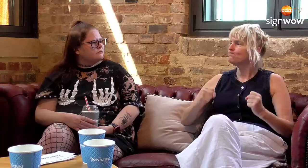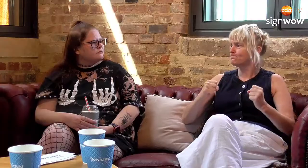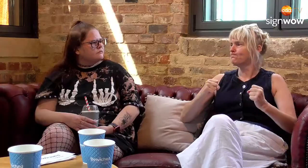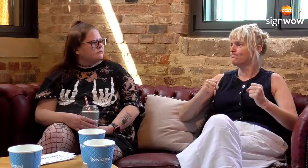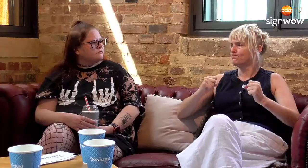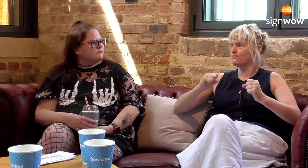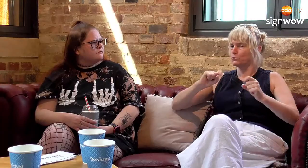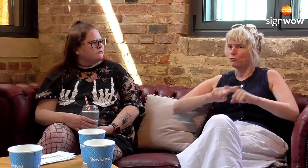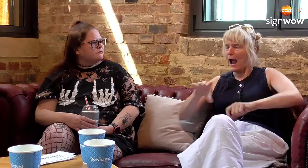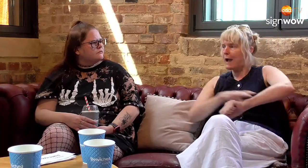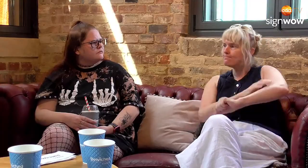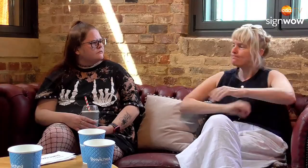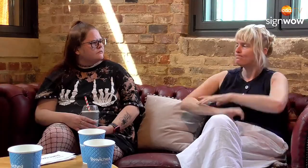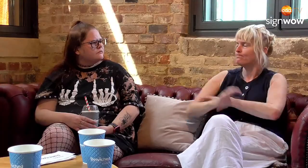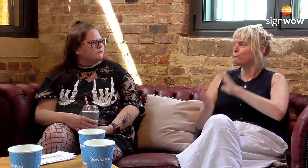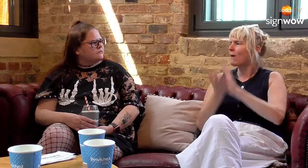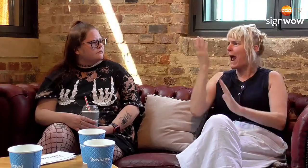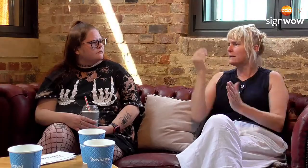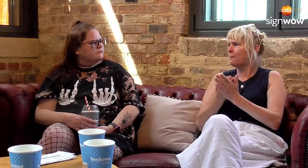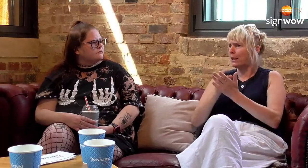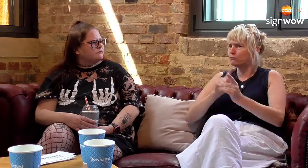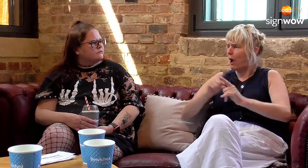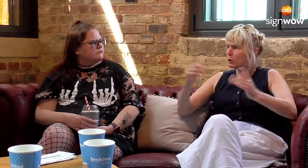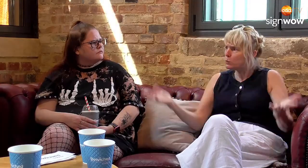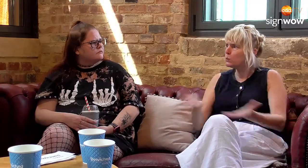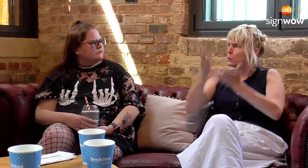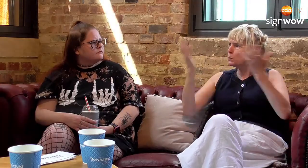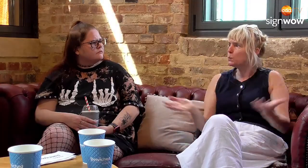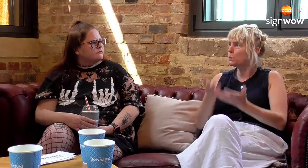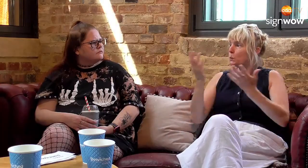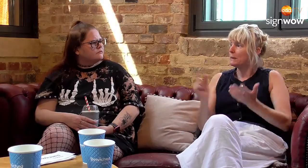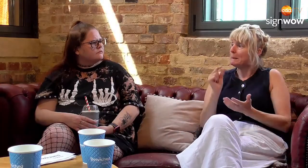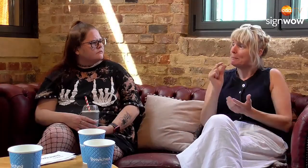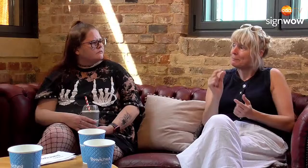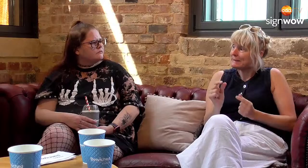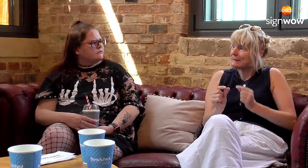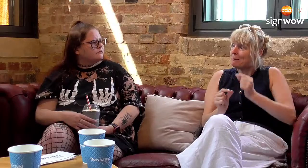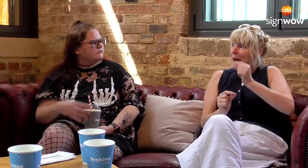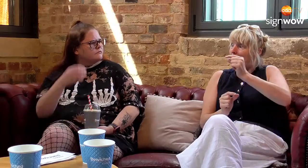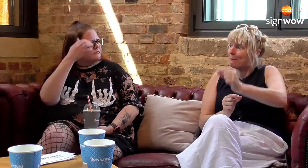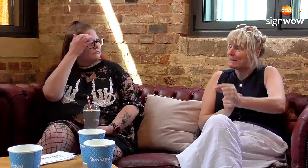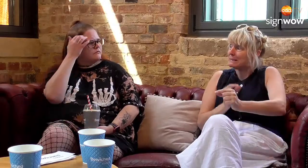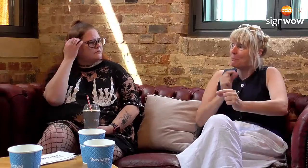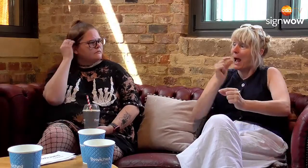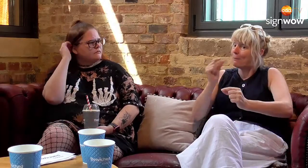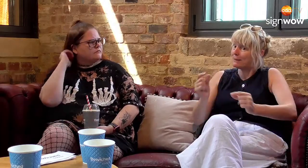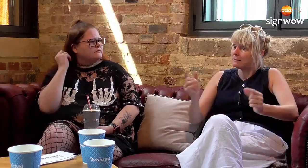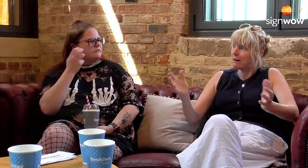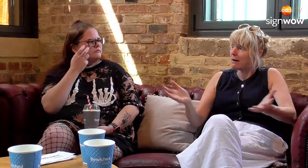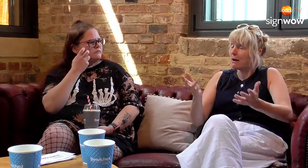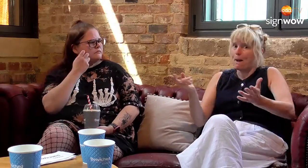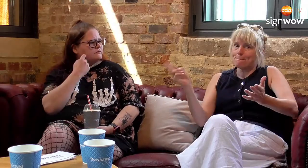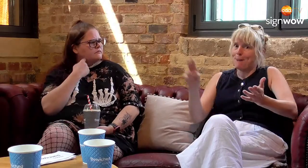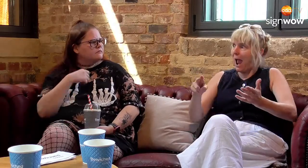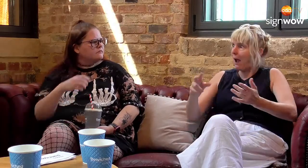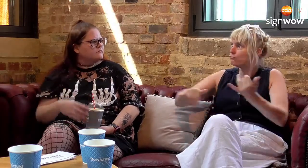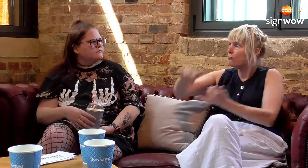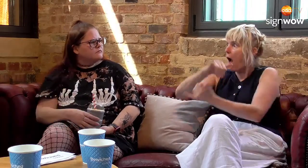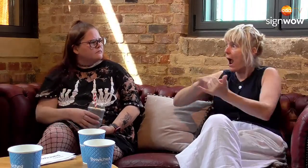years ago. Somebody then decided actually they wanted to renovate it. They did a load of fundraising, and bit by bit they've started to build this